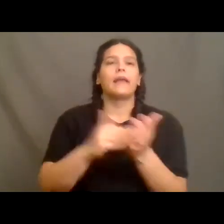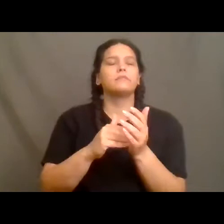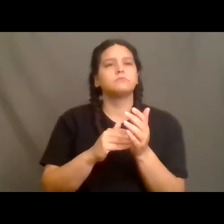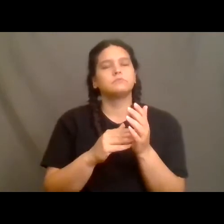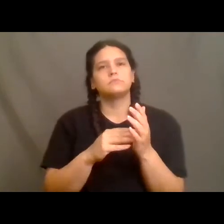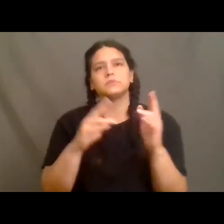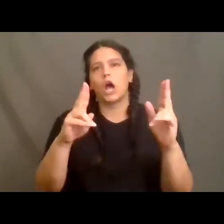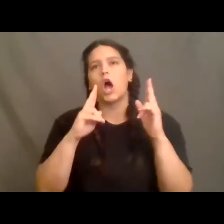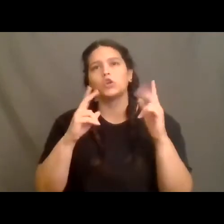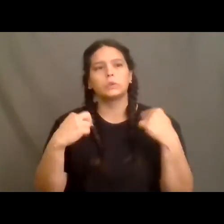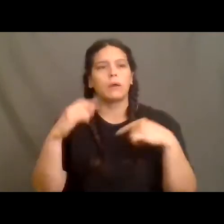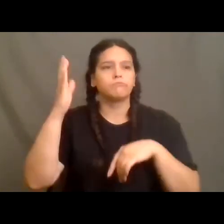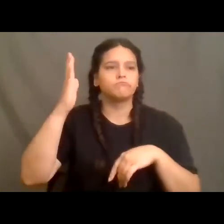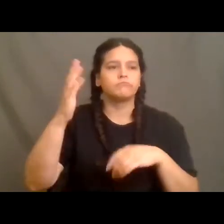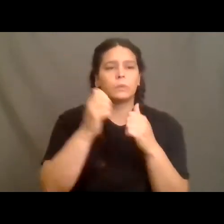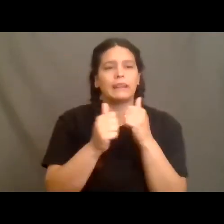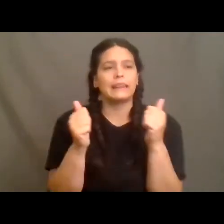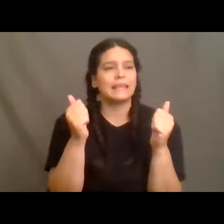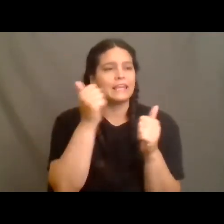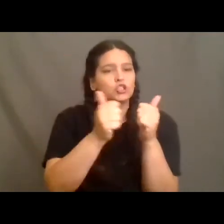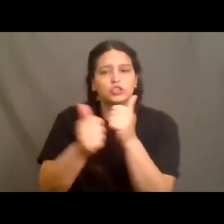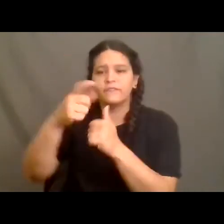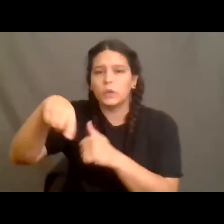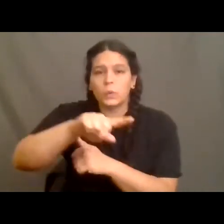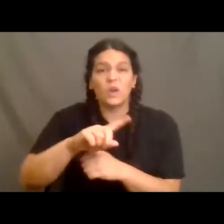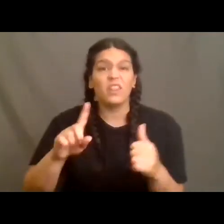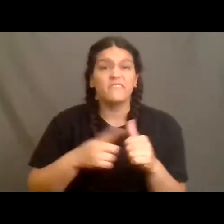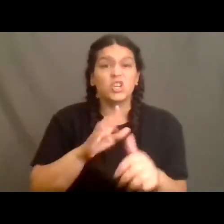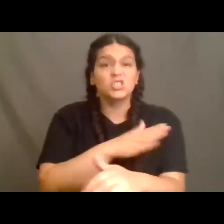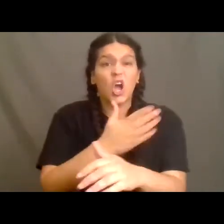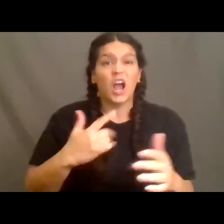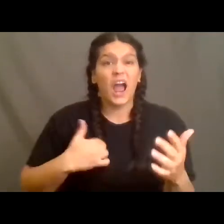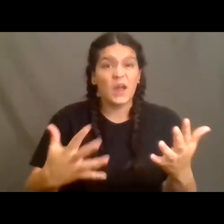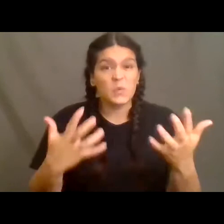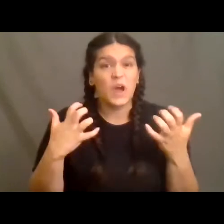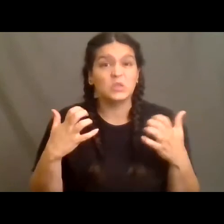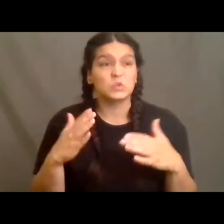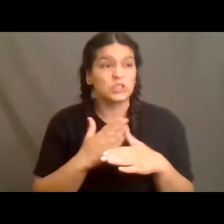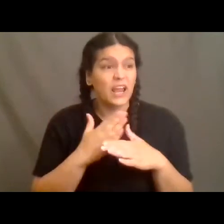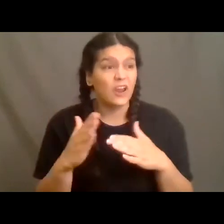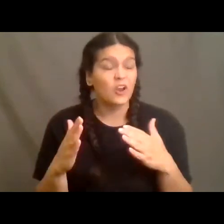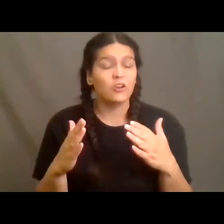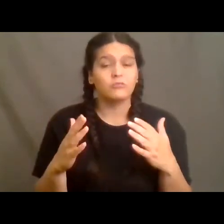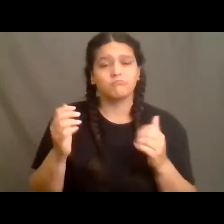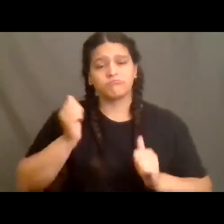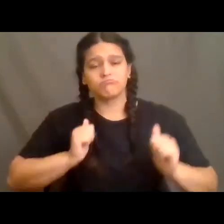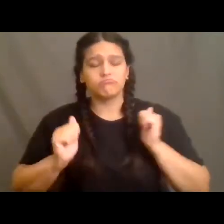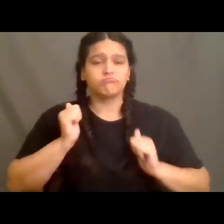every one of you. The first song that I would like to share with you